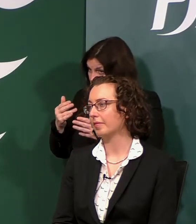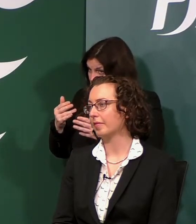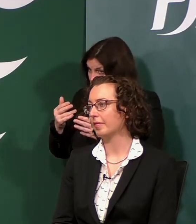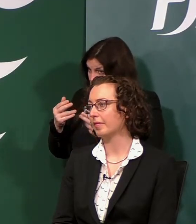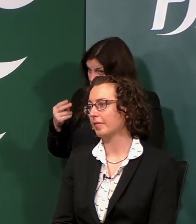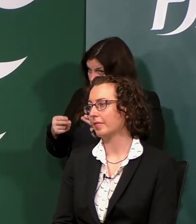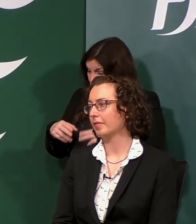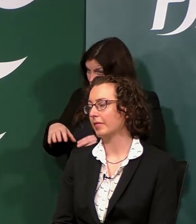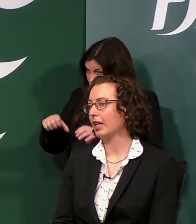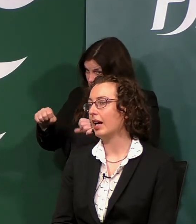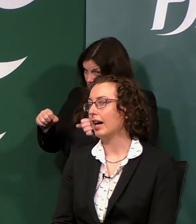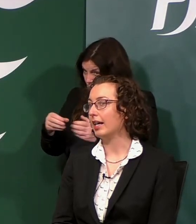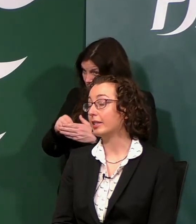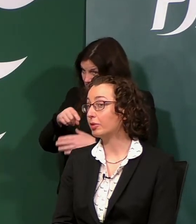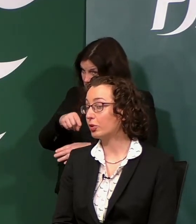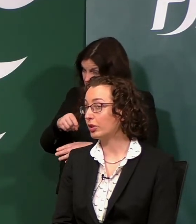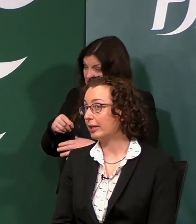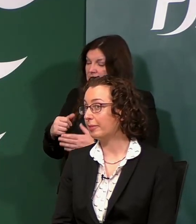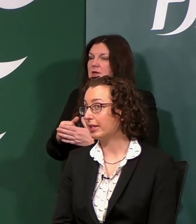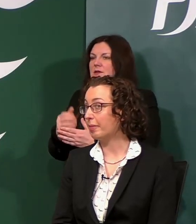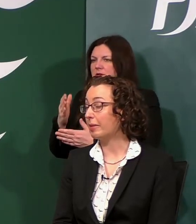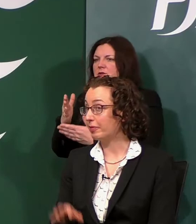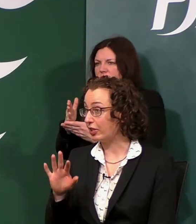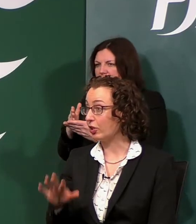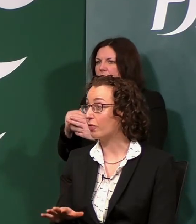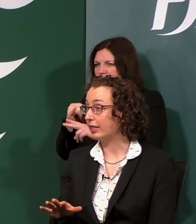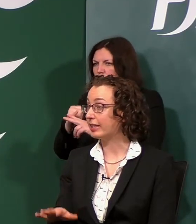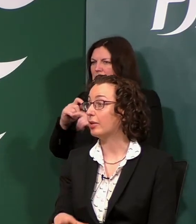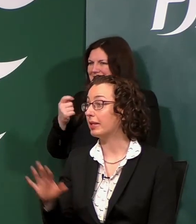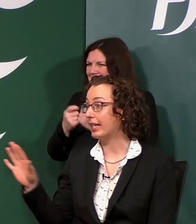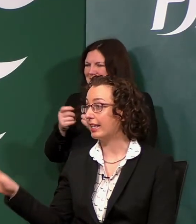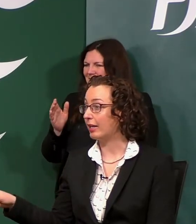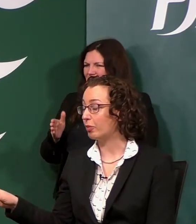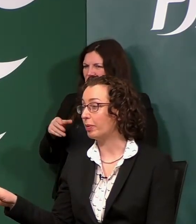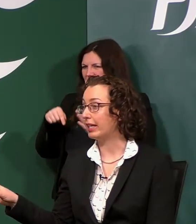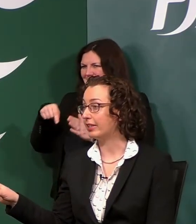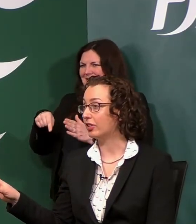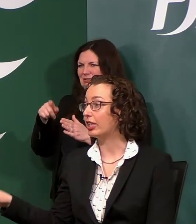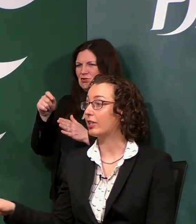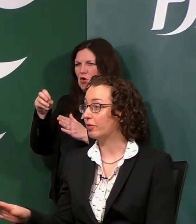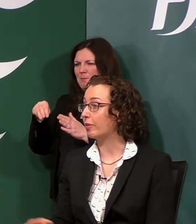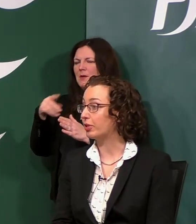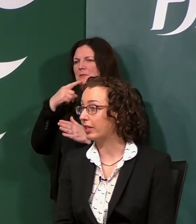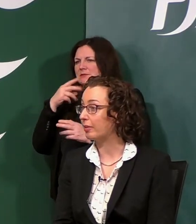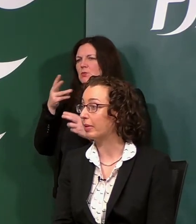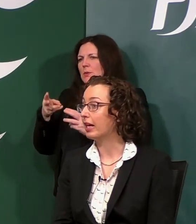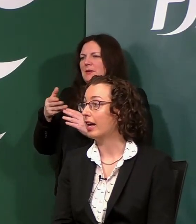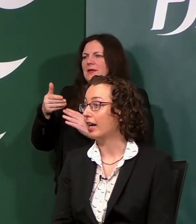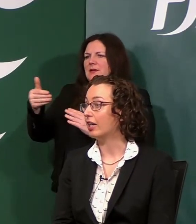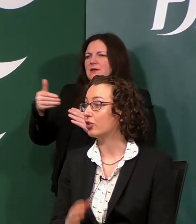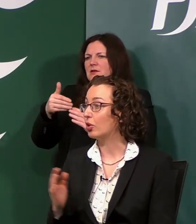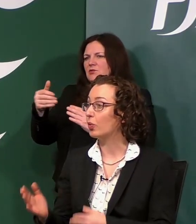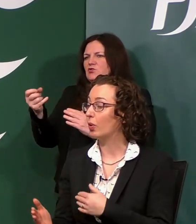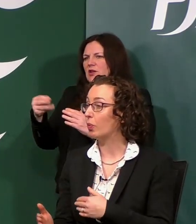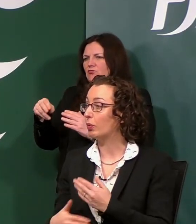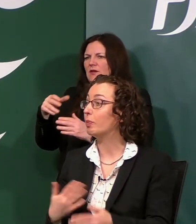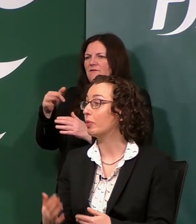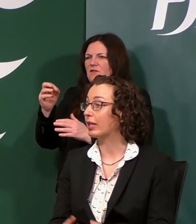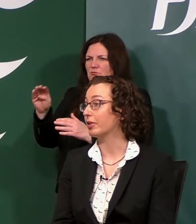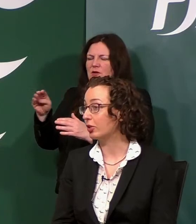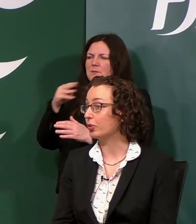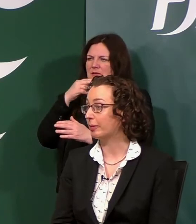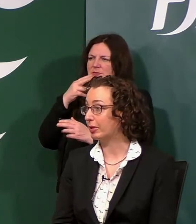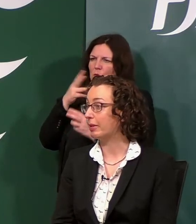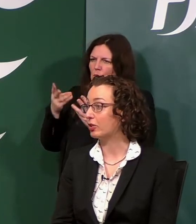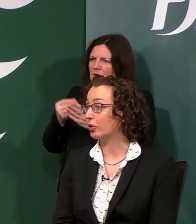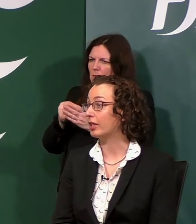up with all of that? Some school teams might be finishing off this term, but then it will be into the January-February time. So we will be